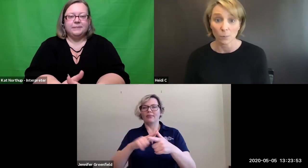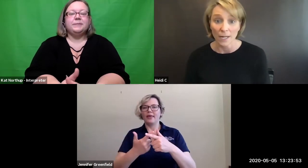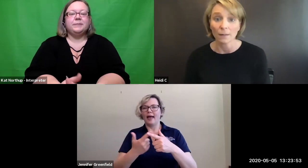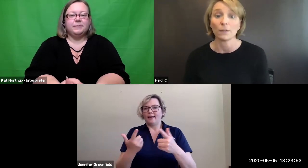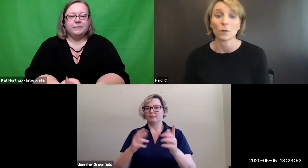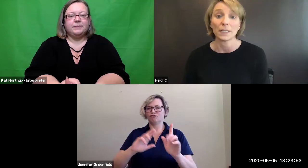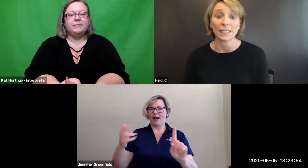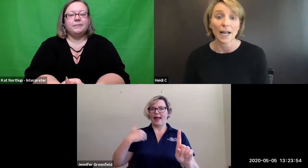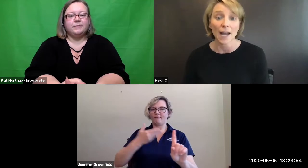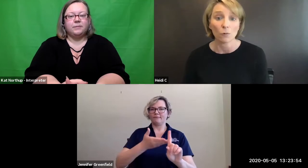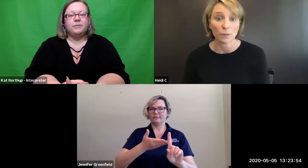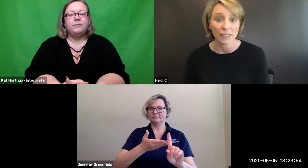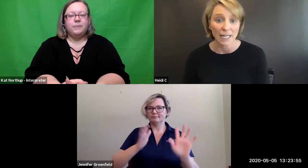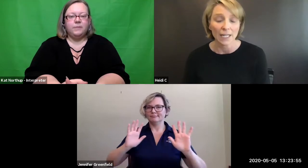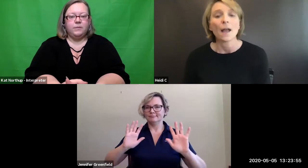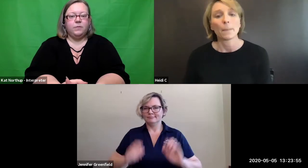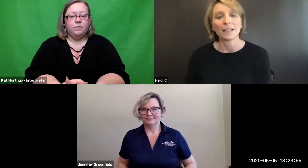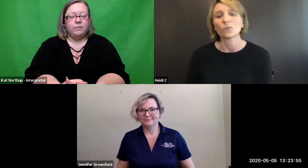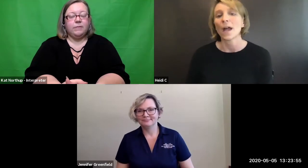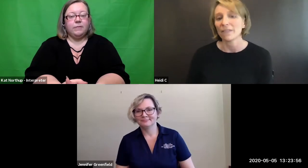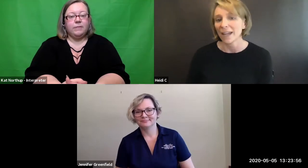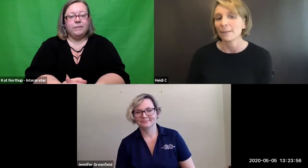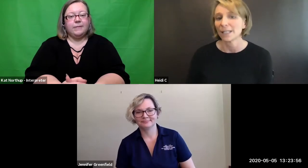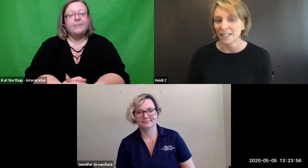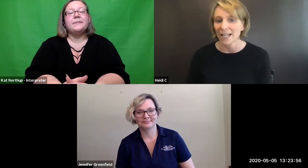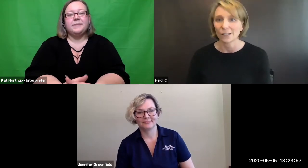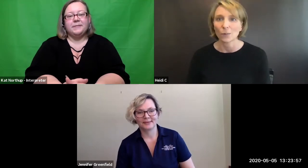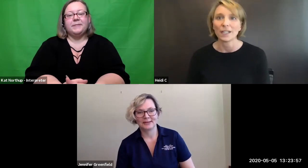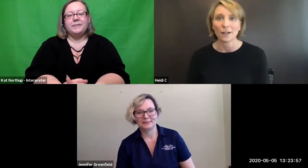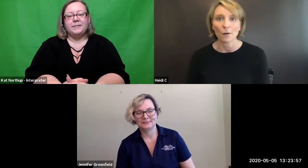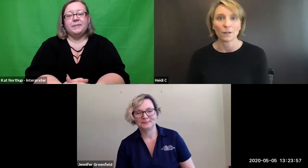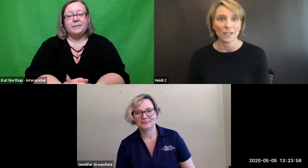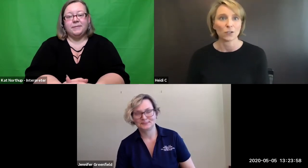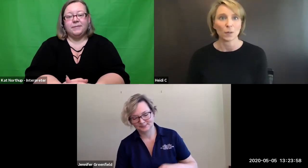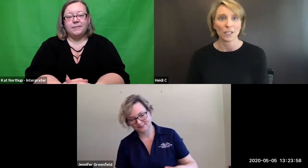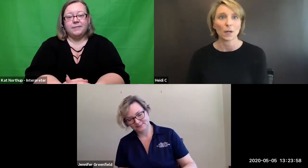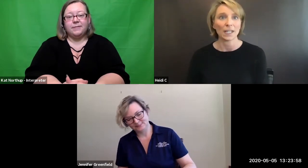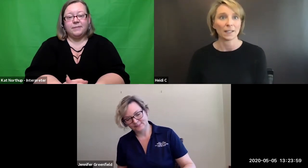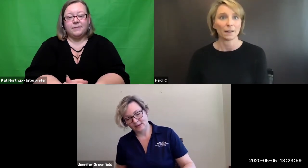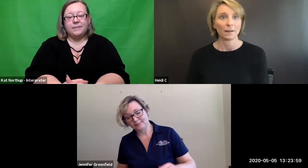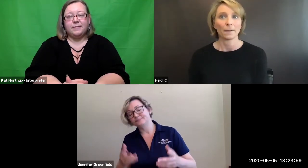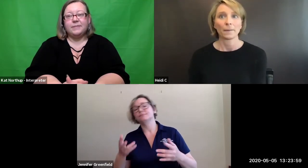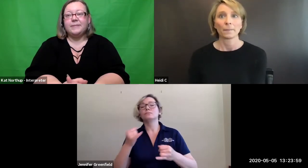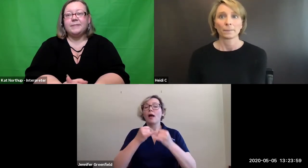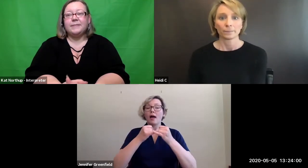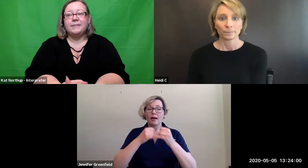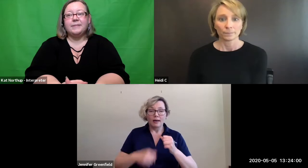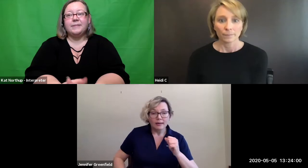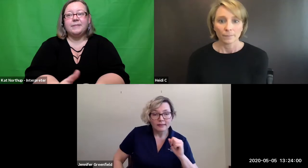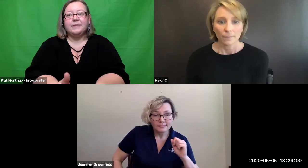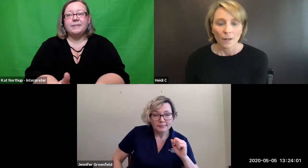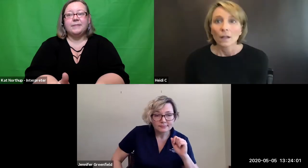this week before we decide how we'll proceed, but at least we'll have the caps and the tassels ready to go for the year 2020.